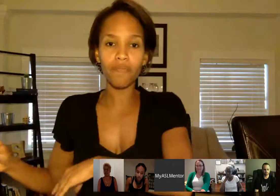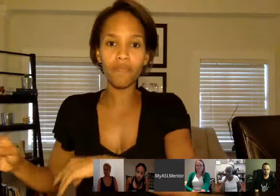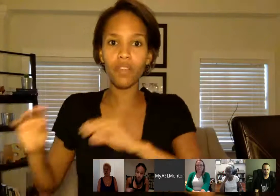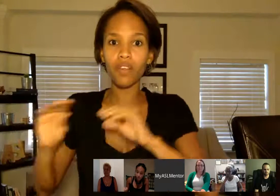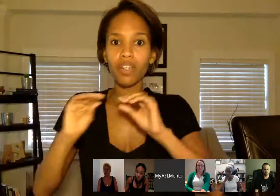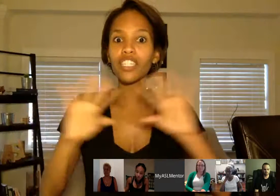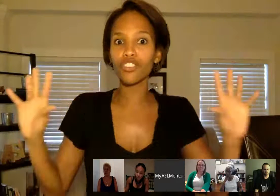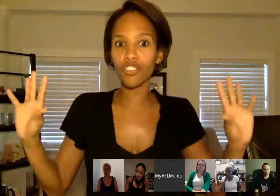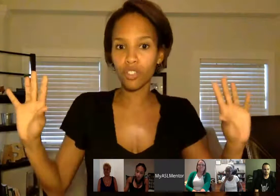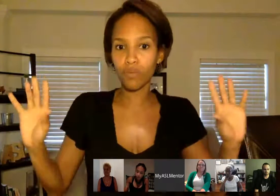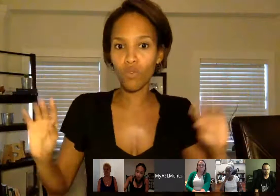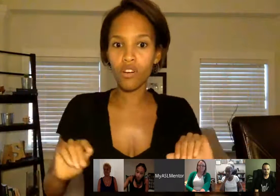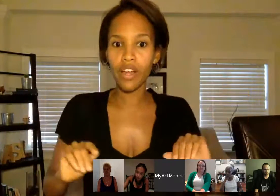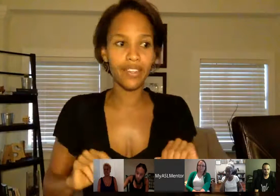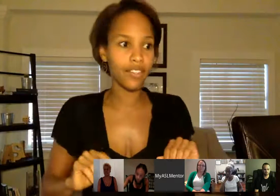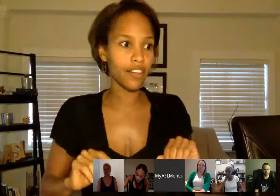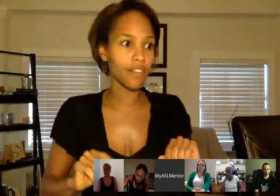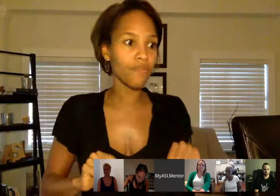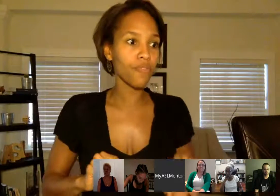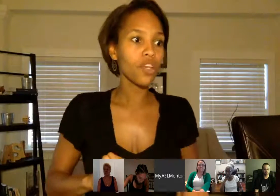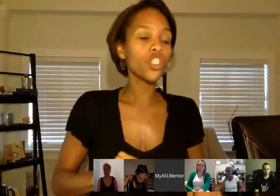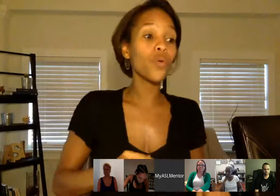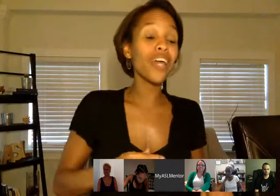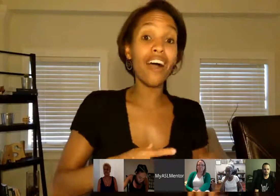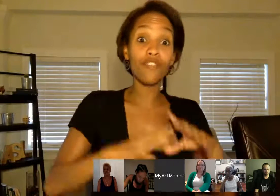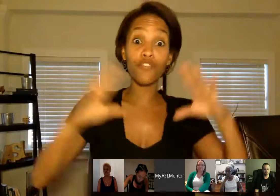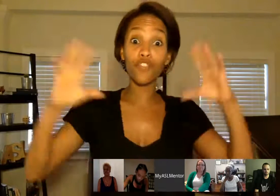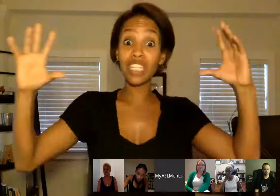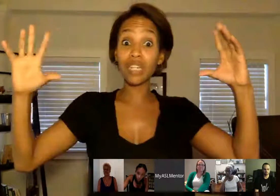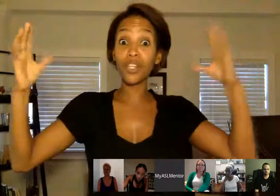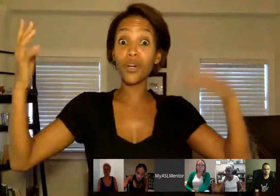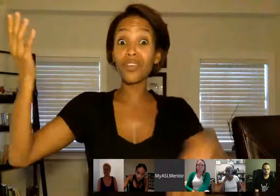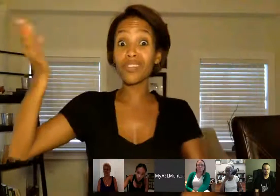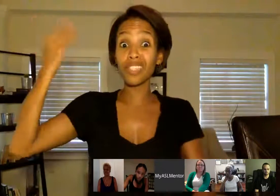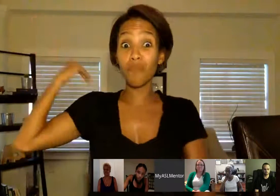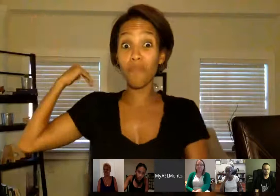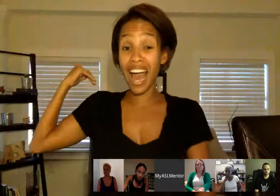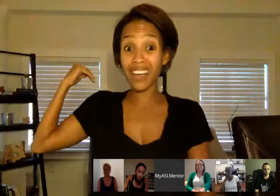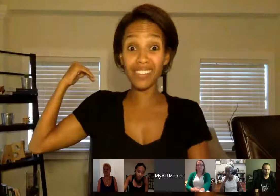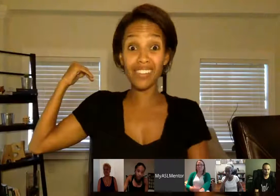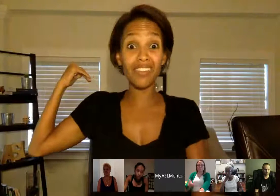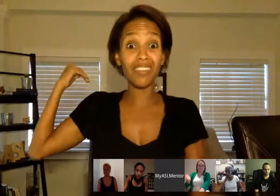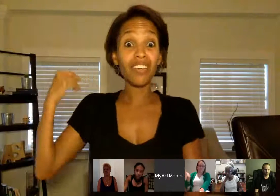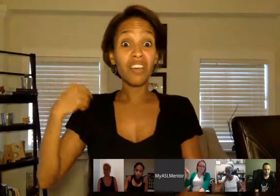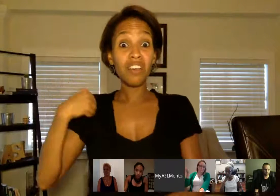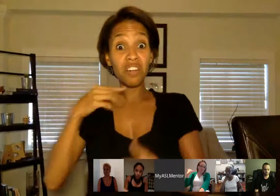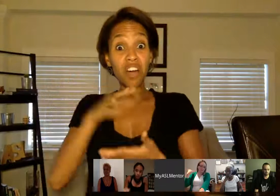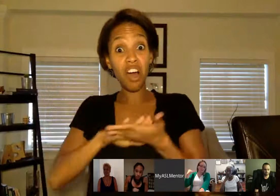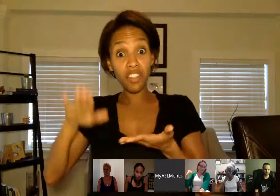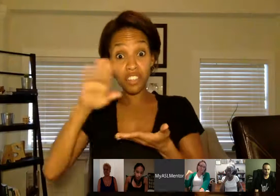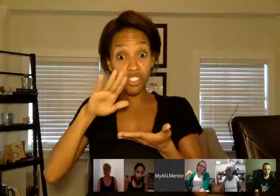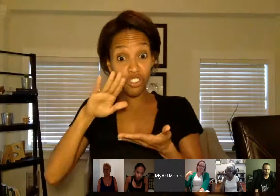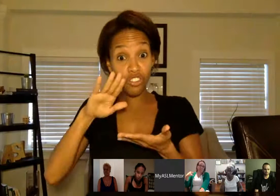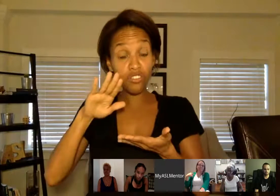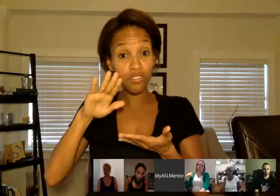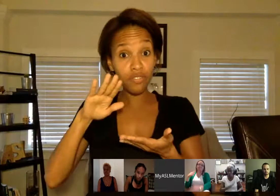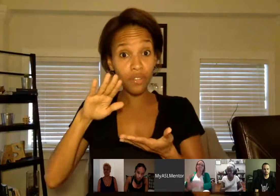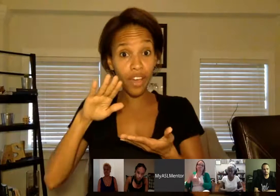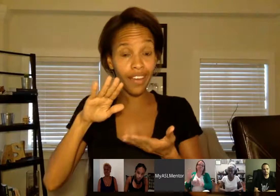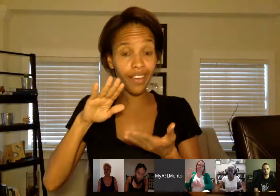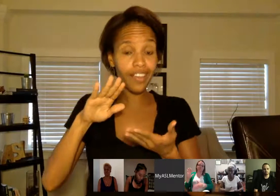bit clearer and more ASL. So we have, the first thing we notice is in the past,